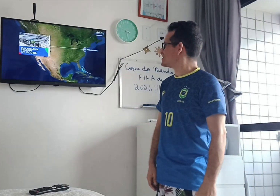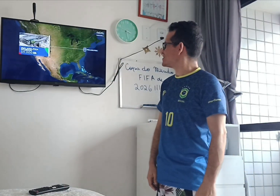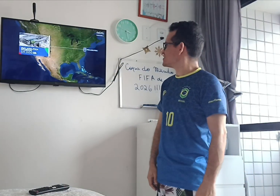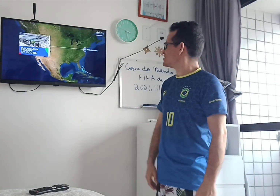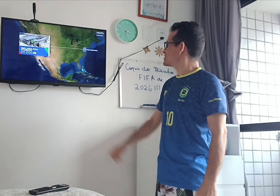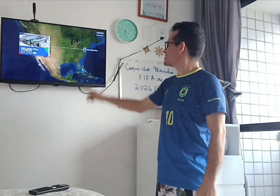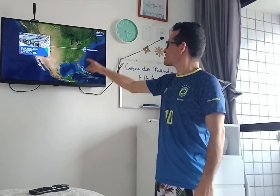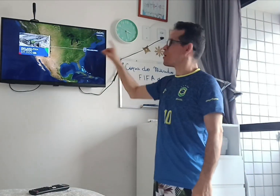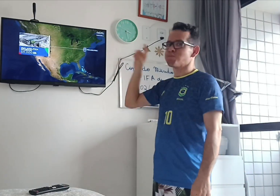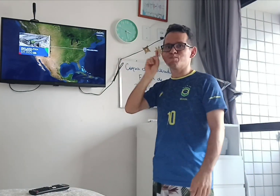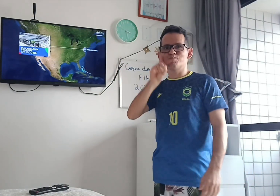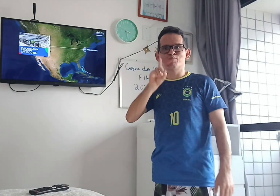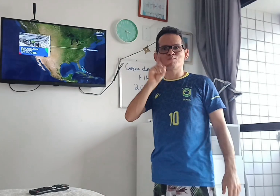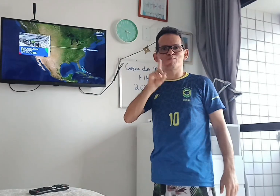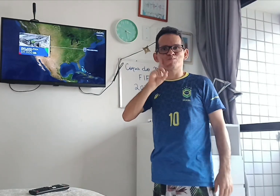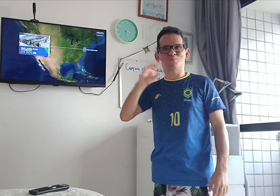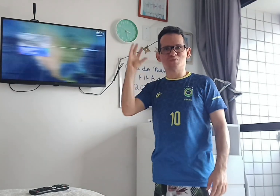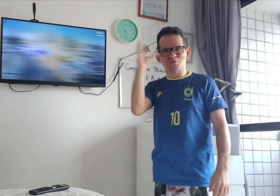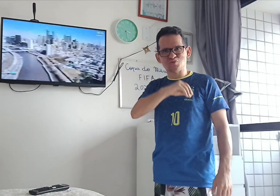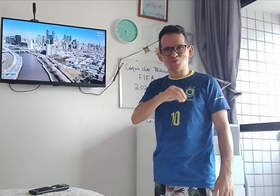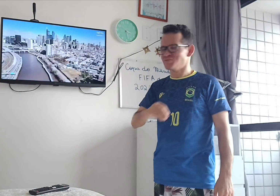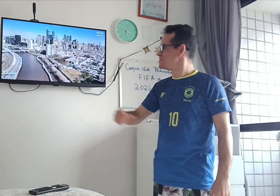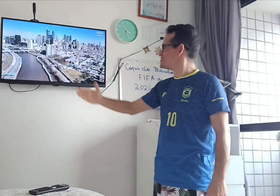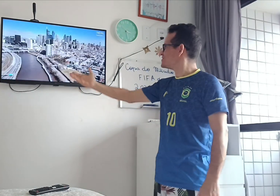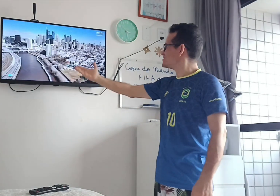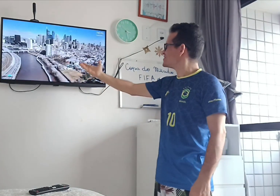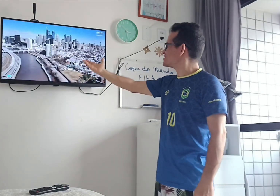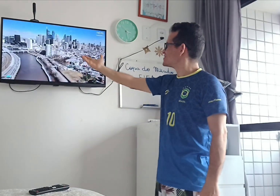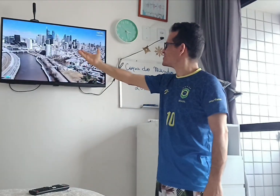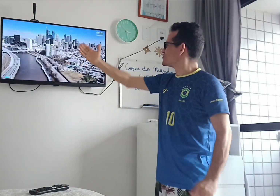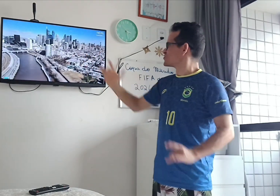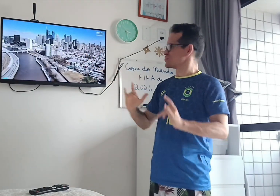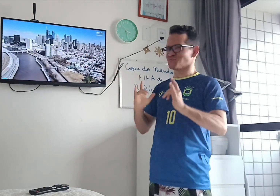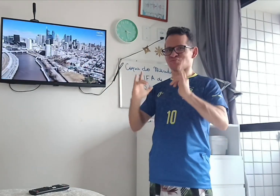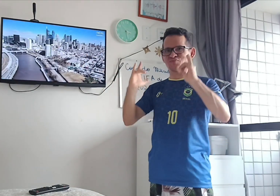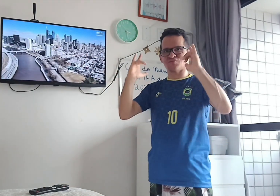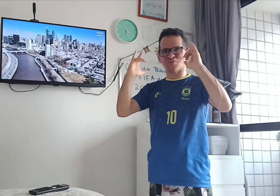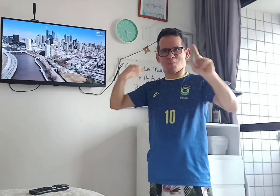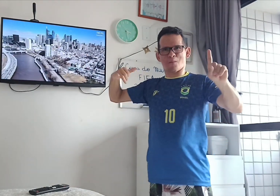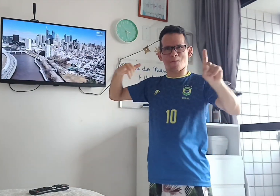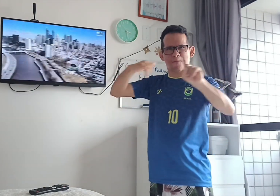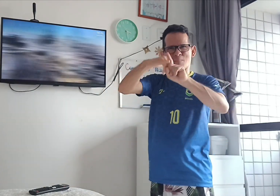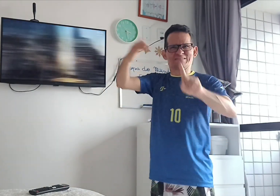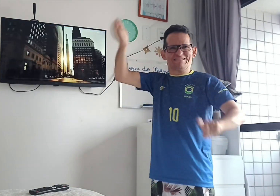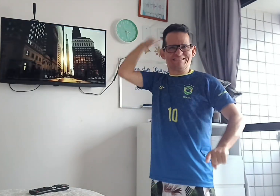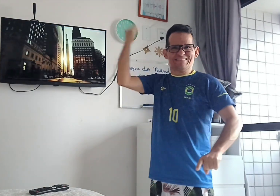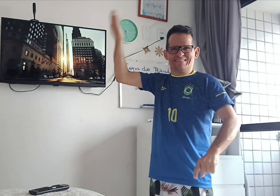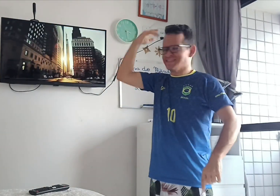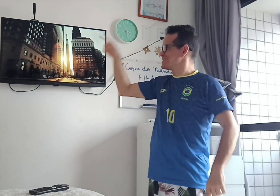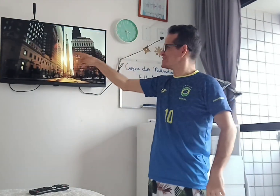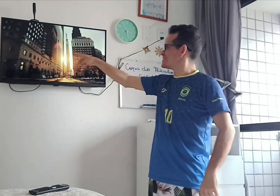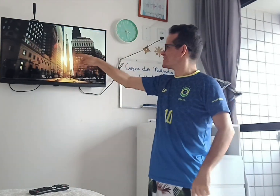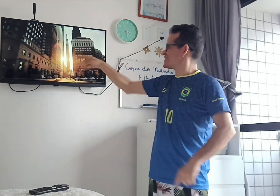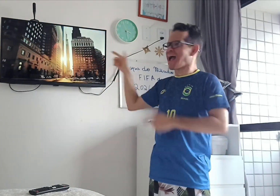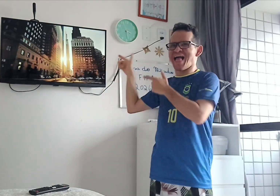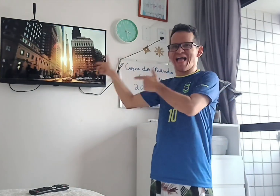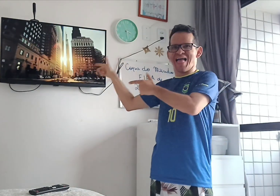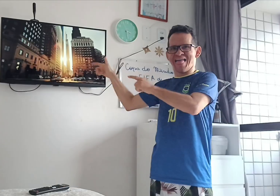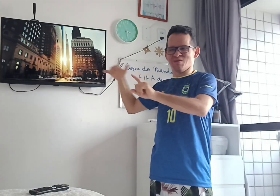69,000. Philadelphia. Philadelphia is one of the most historic cities in the USA, associated with the Declaration of Independence,